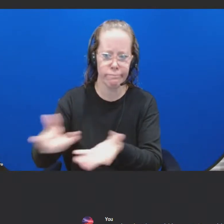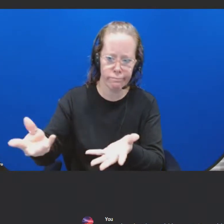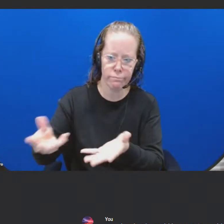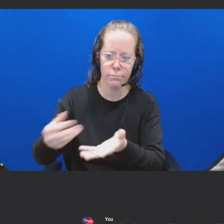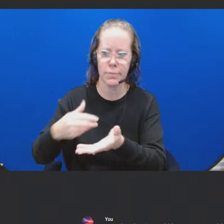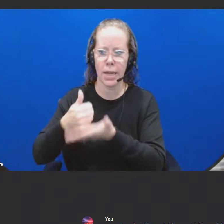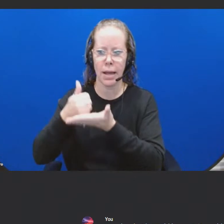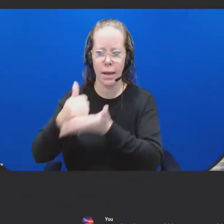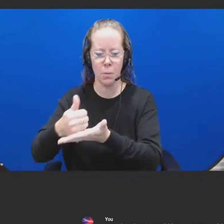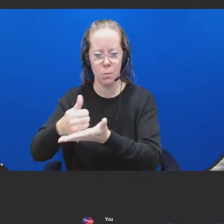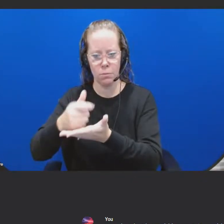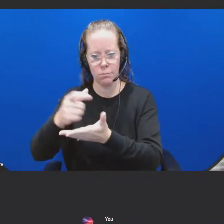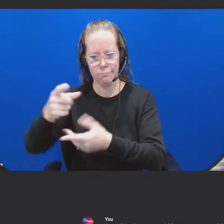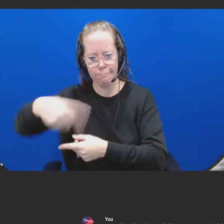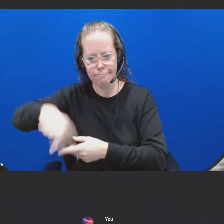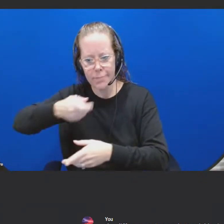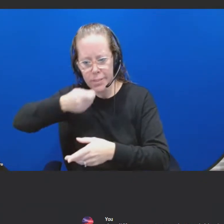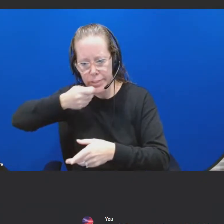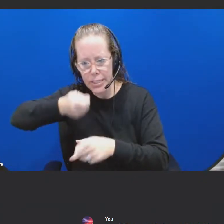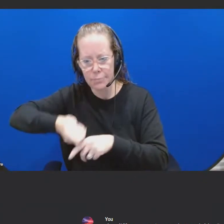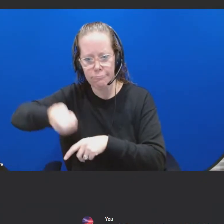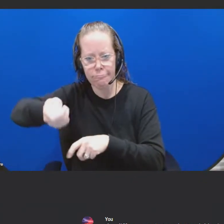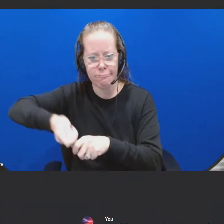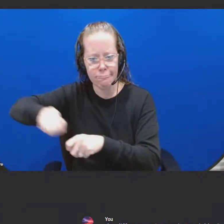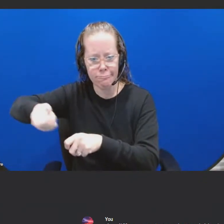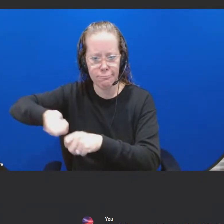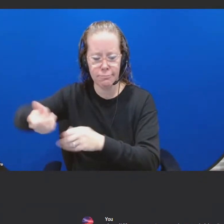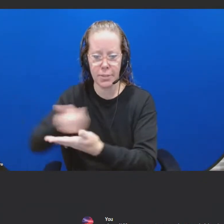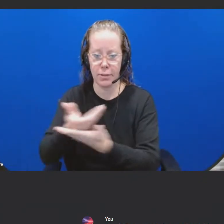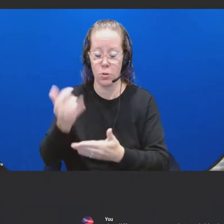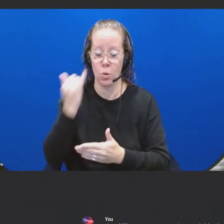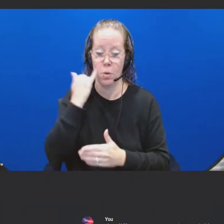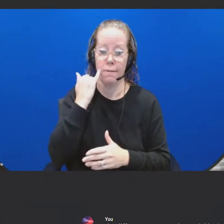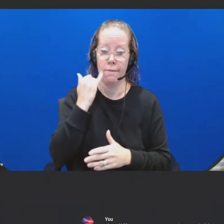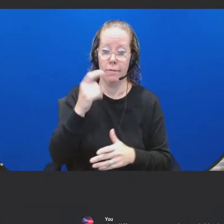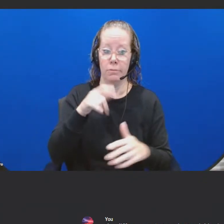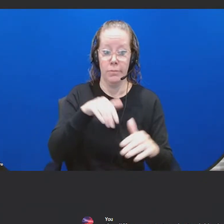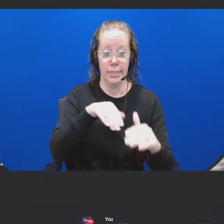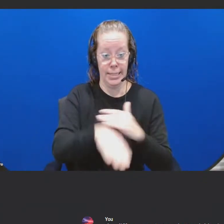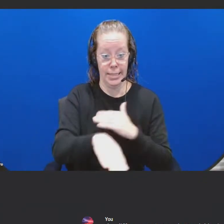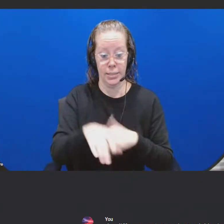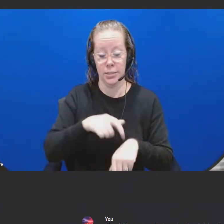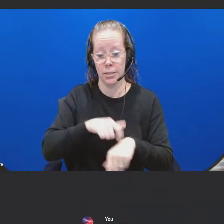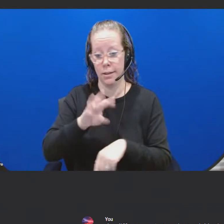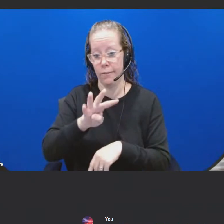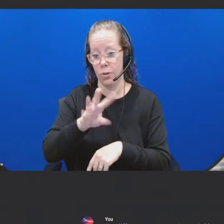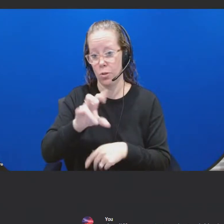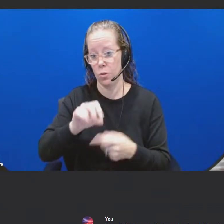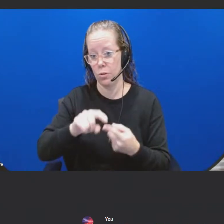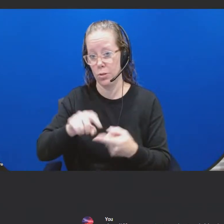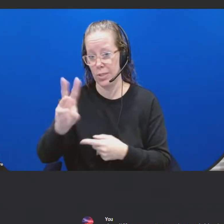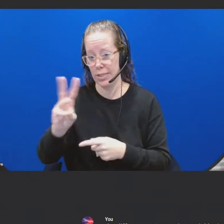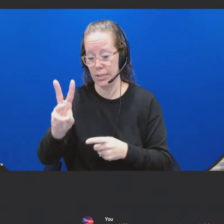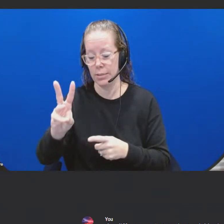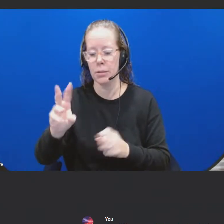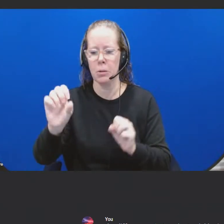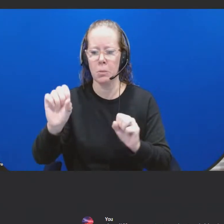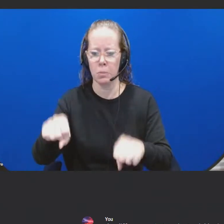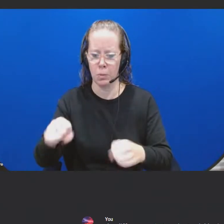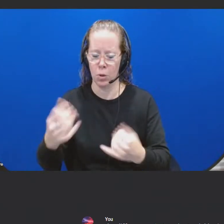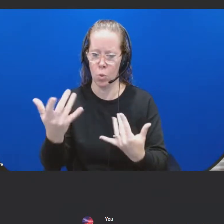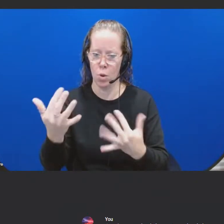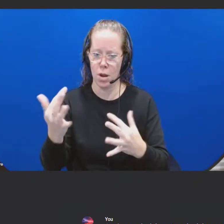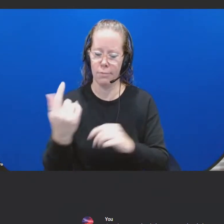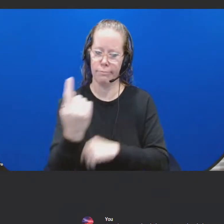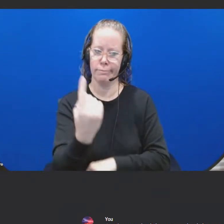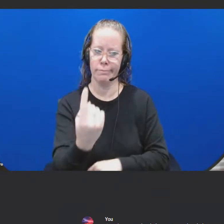dinner. So if you choose to come between 4:30 and 6, you may have to wait a long time before someone responds